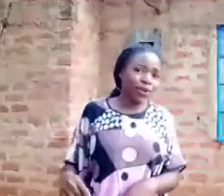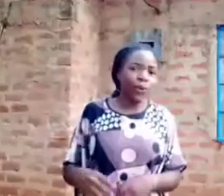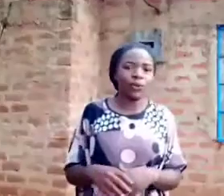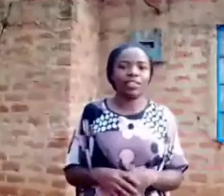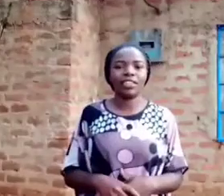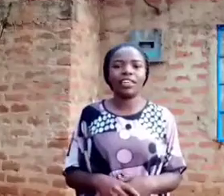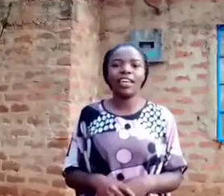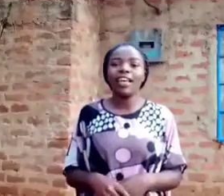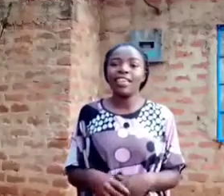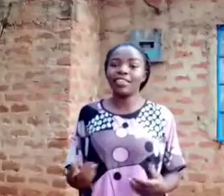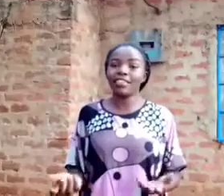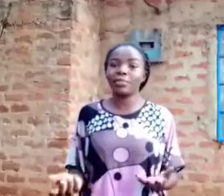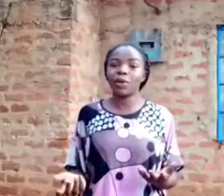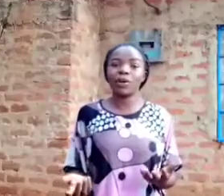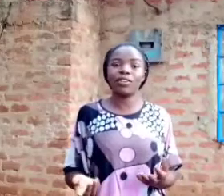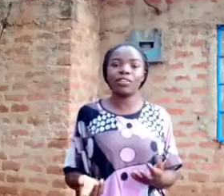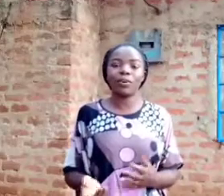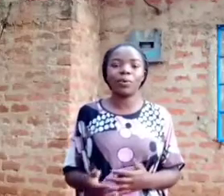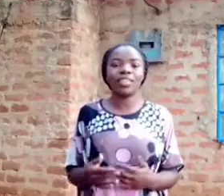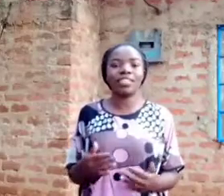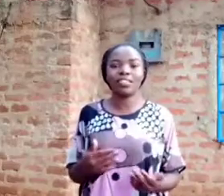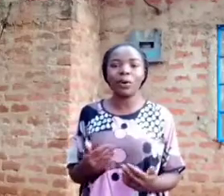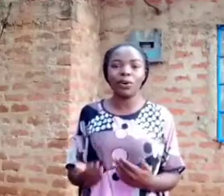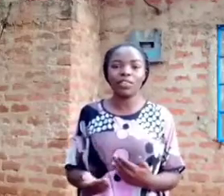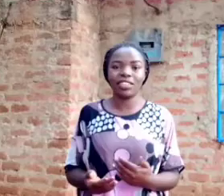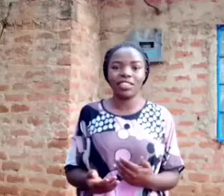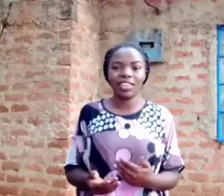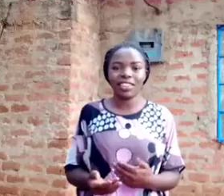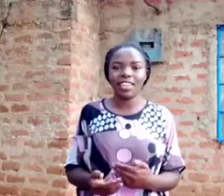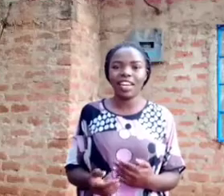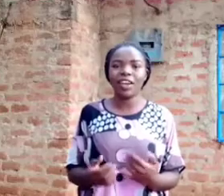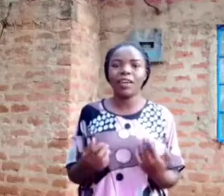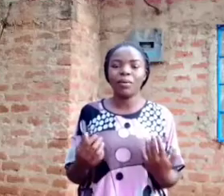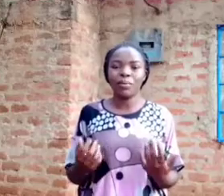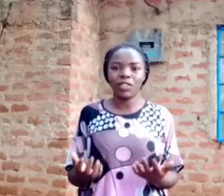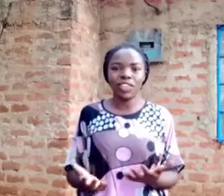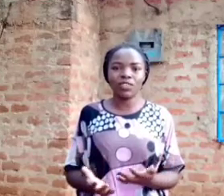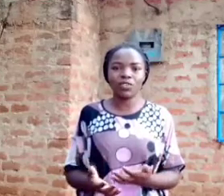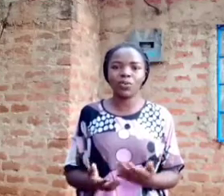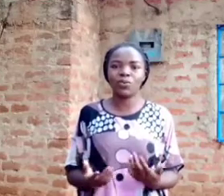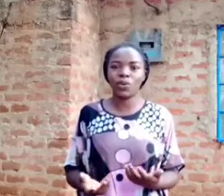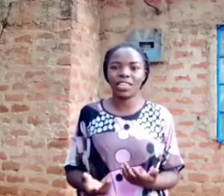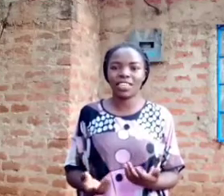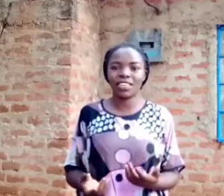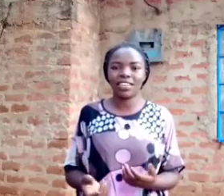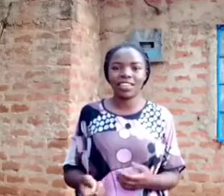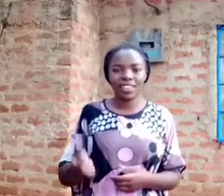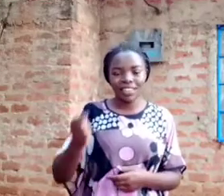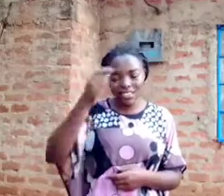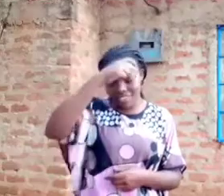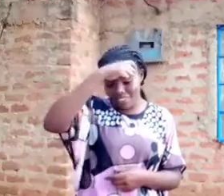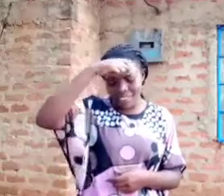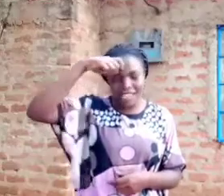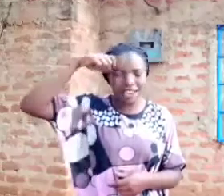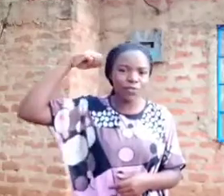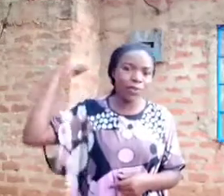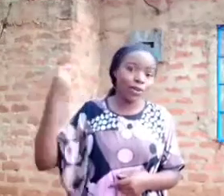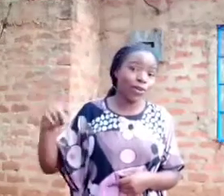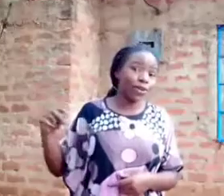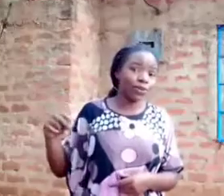Hot. This is because when it is hot, then we tend to sweat. This is the sign for